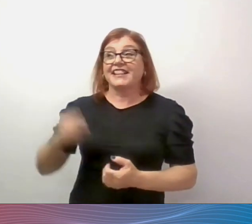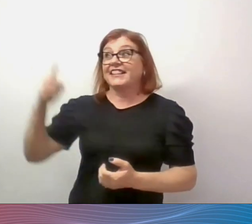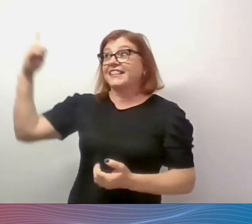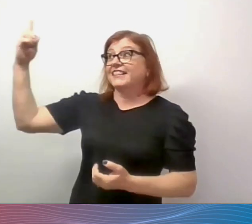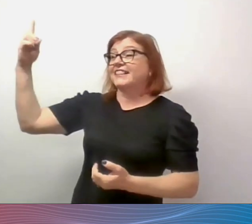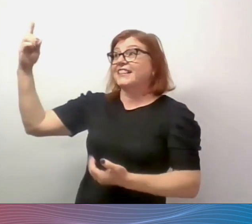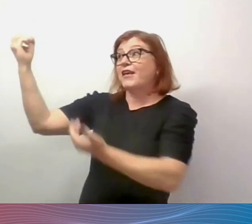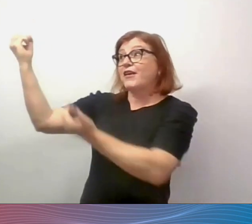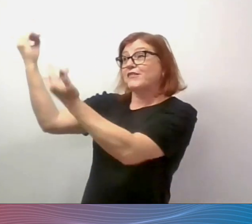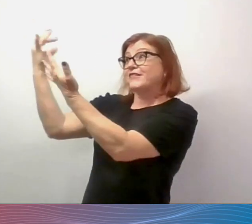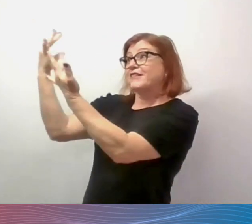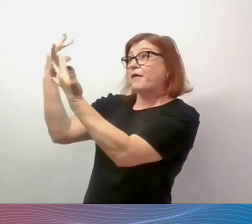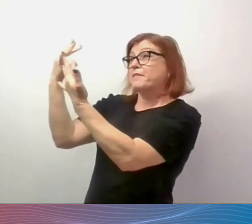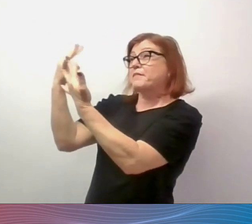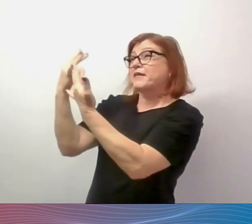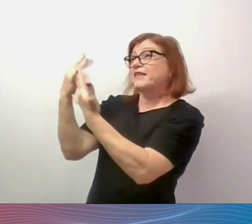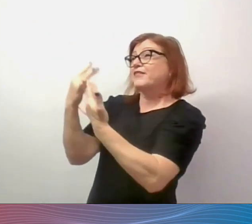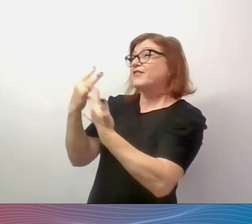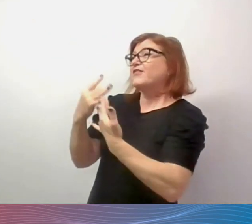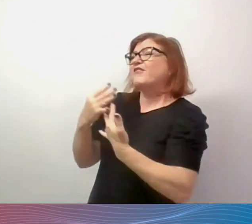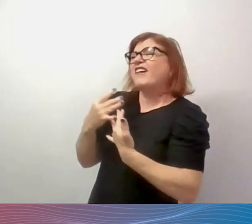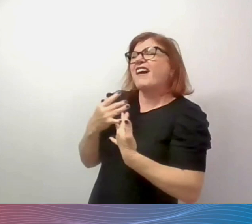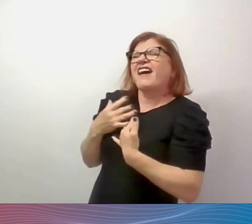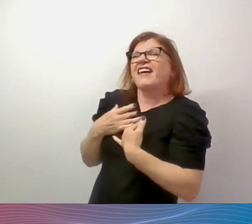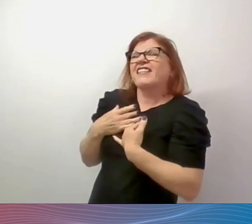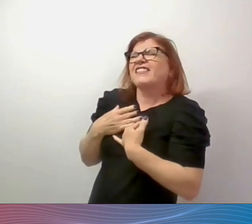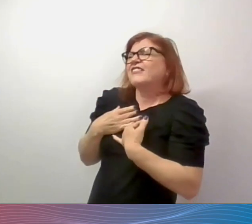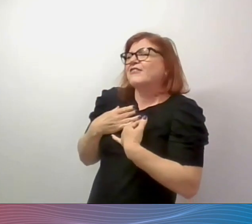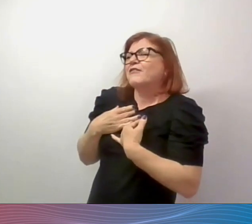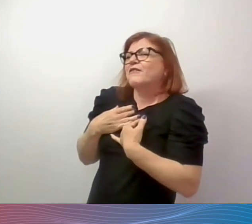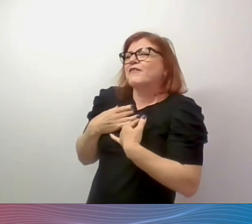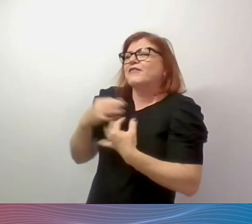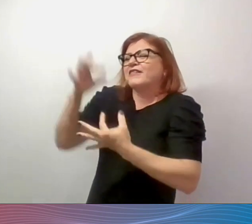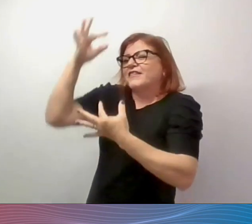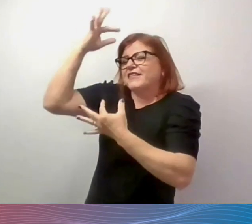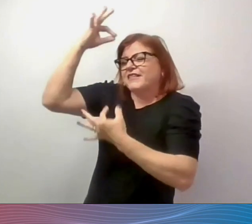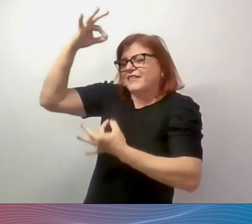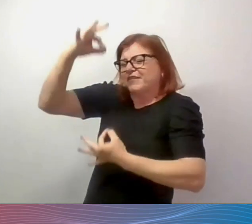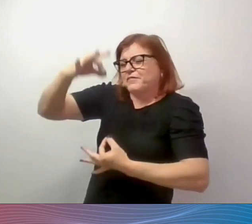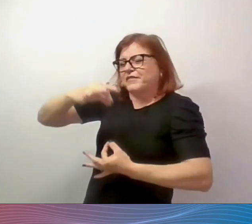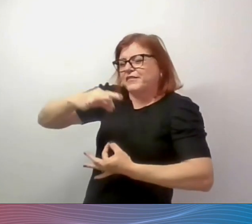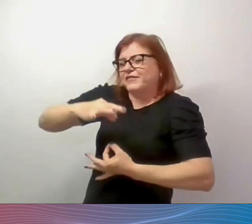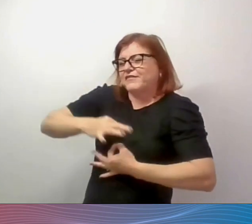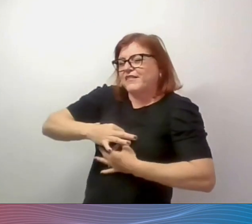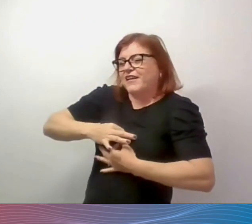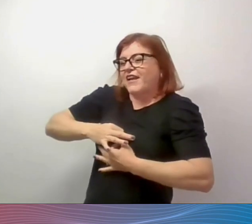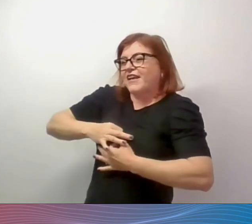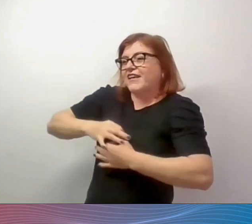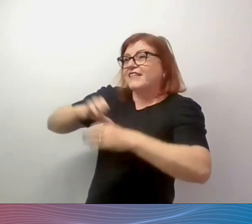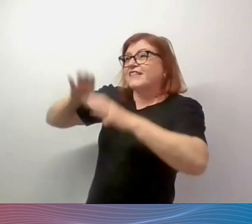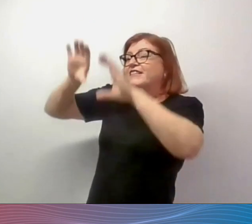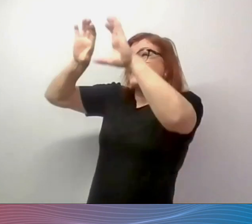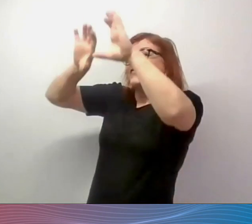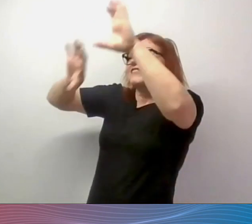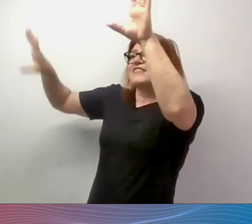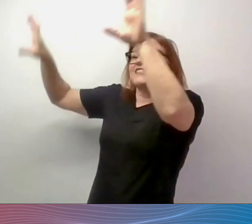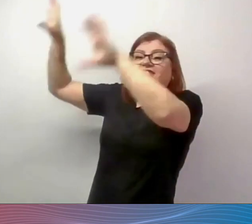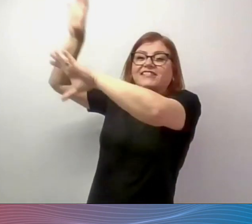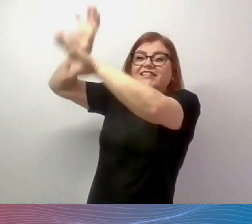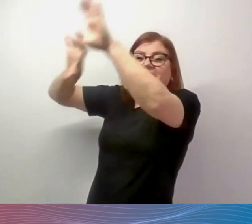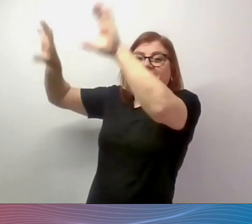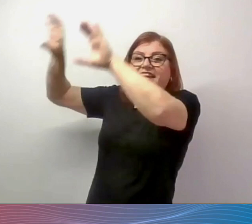abençoado com toda sorte de bênção espiritual nos lugares celestiais. God the Father has blessed us with